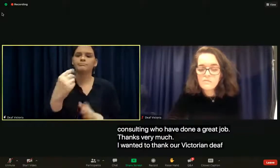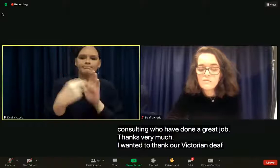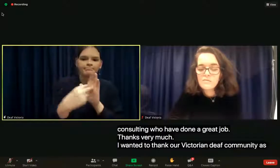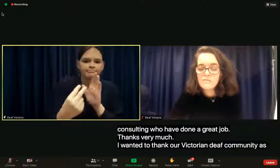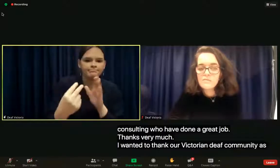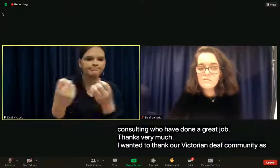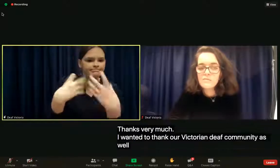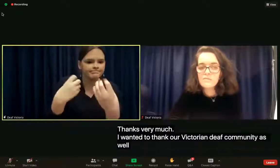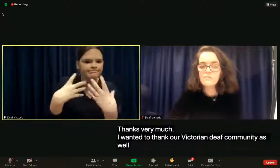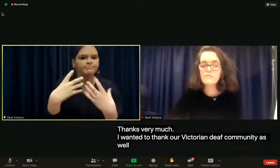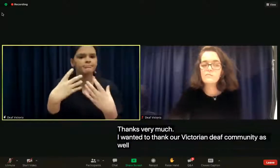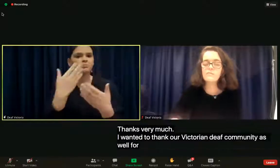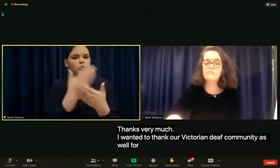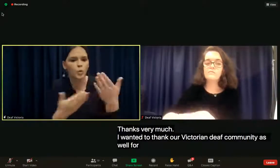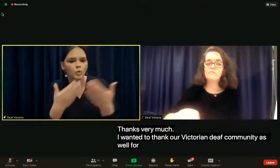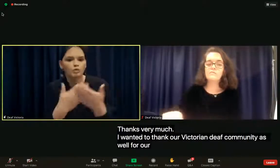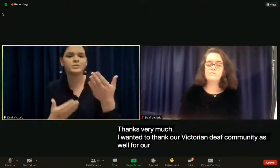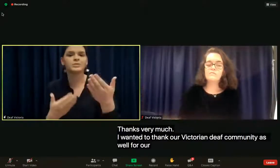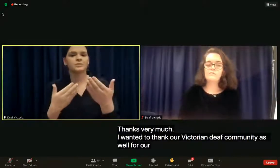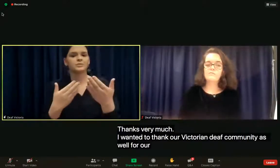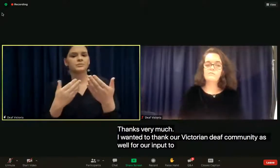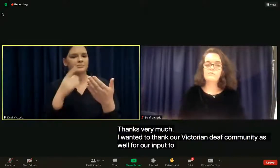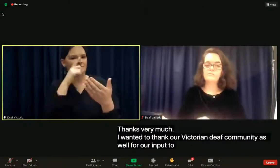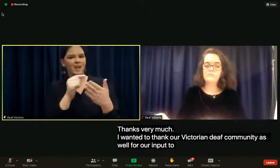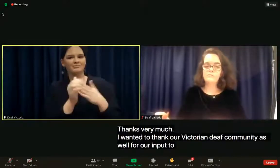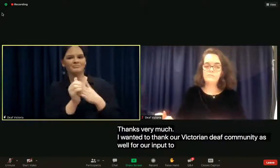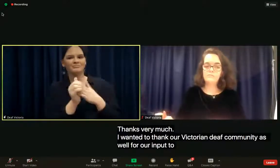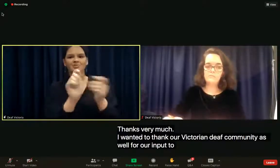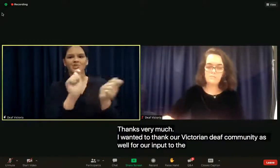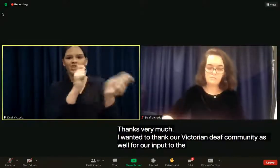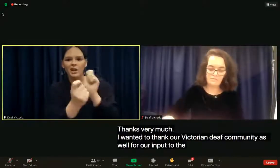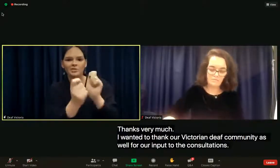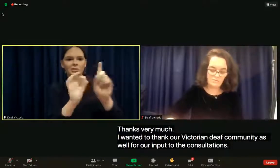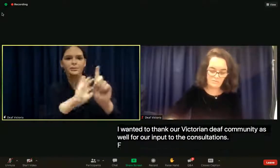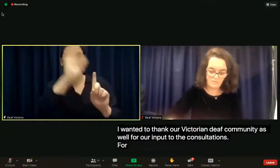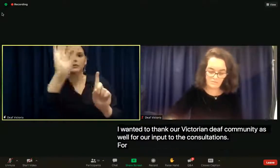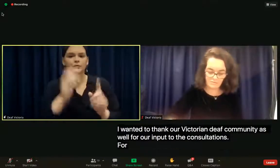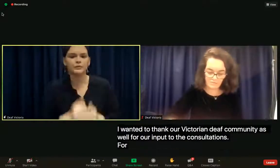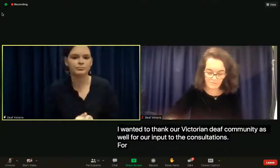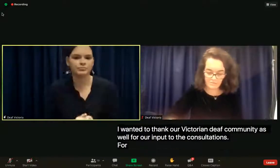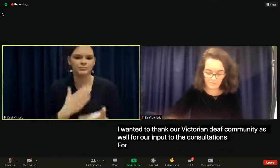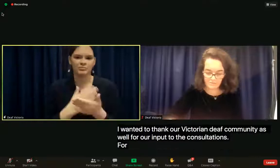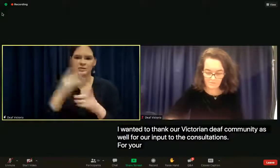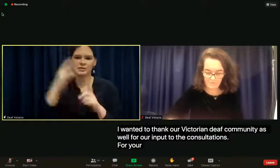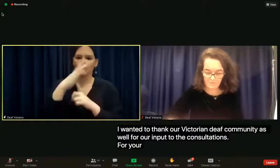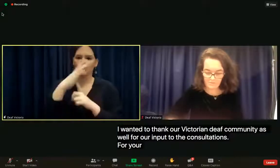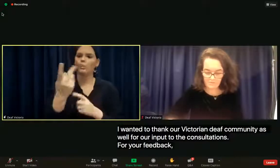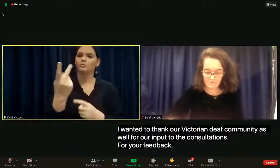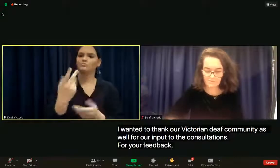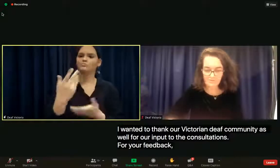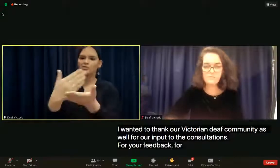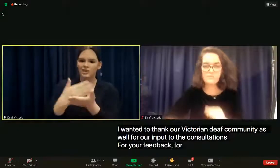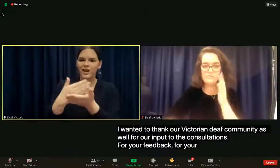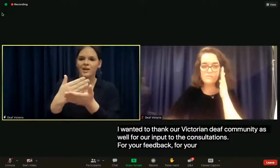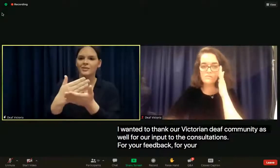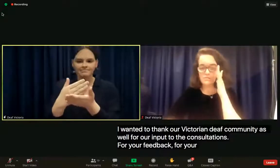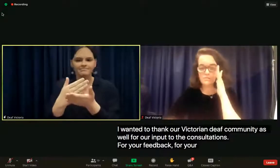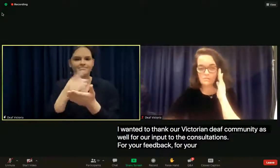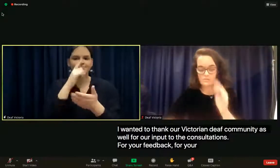consultations, for your feedback, for your stories, to really help lead change. We know that it's important for